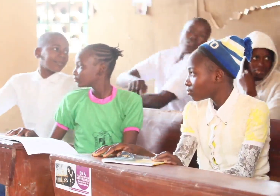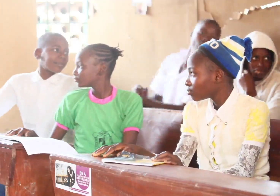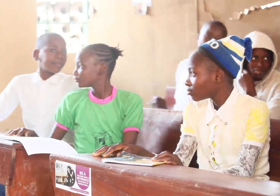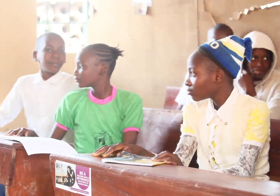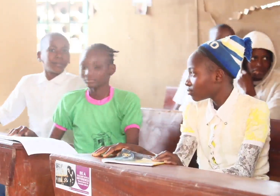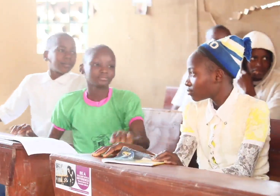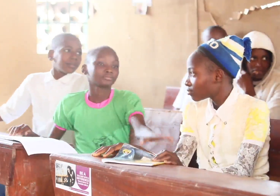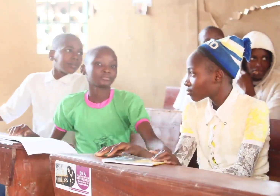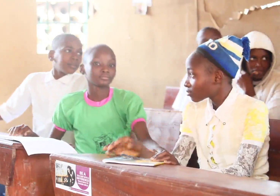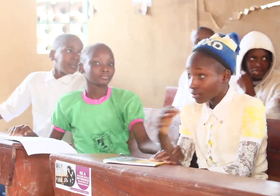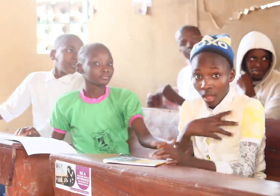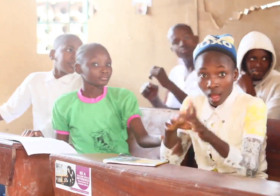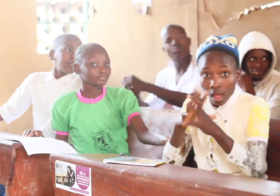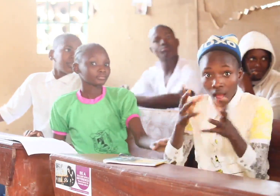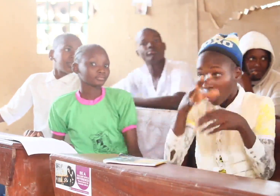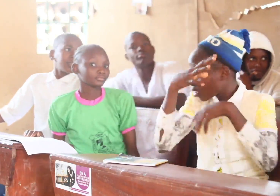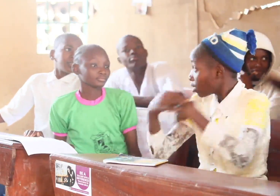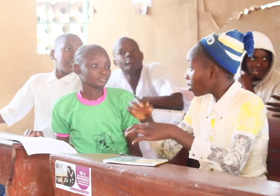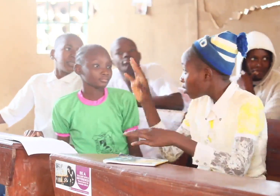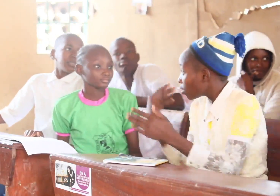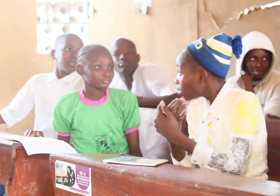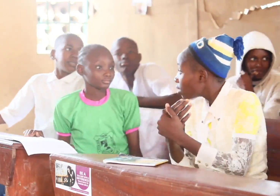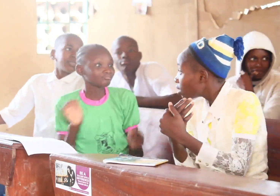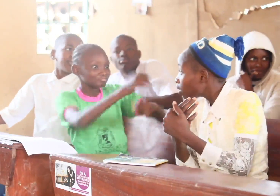If you compare some parents with disabilities, it's true, then you know.